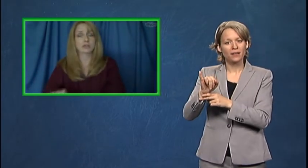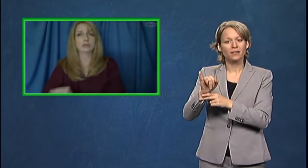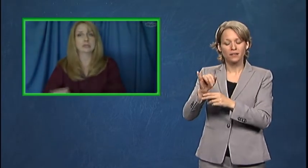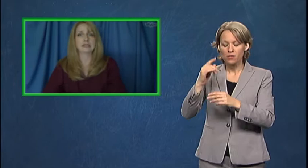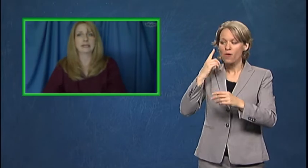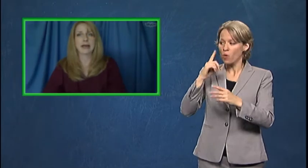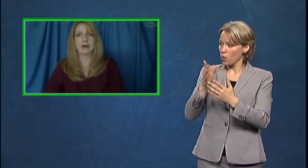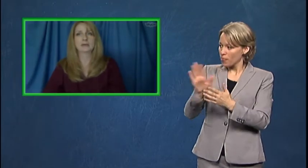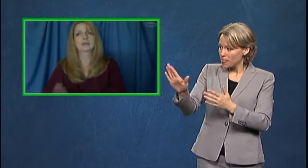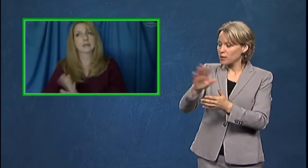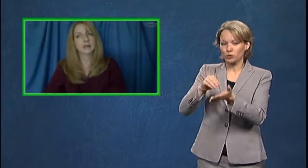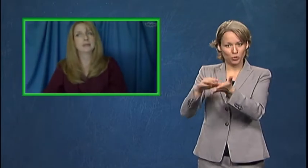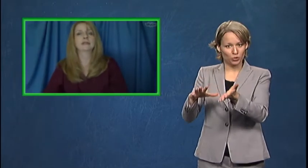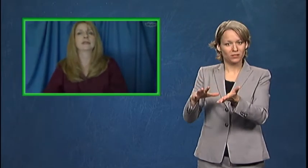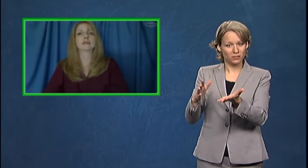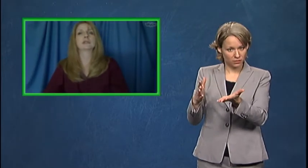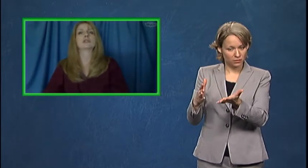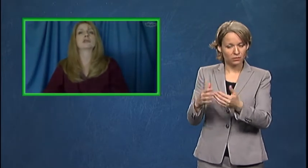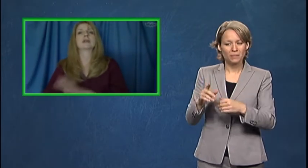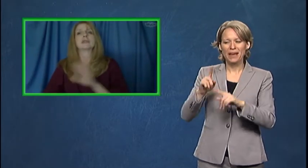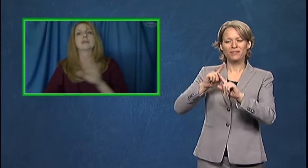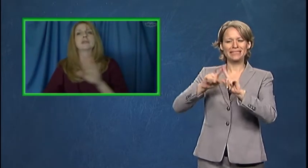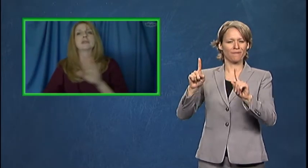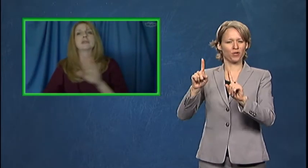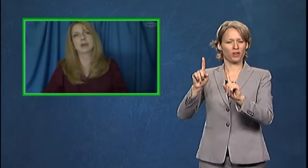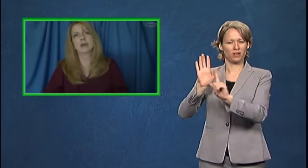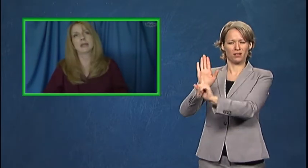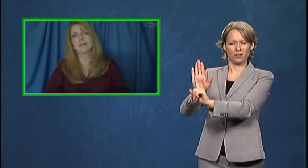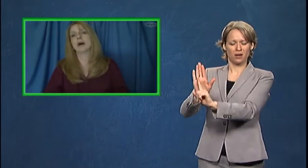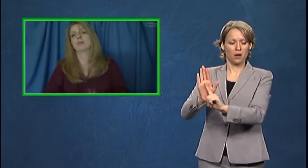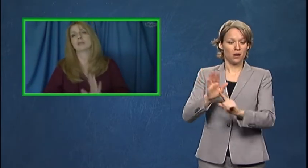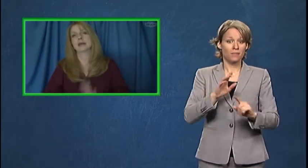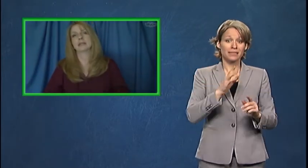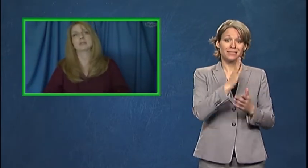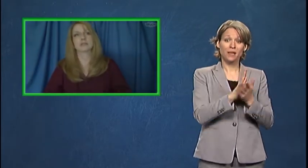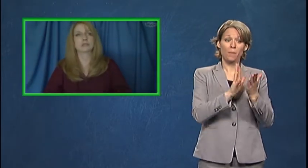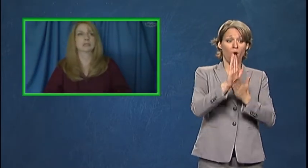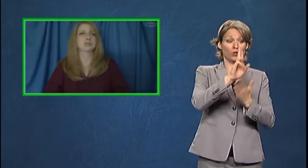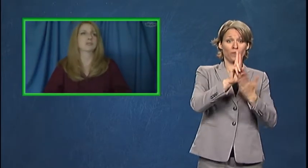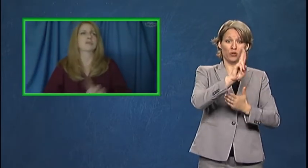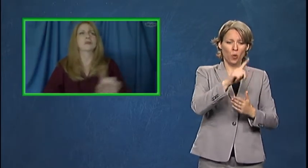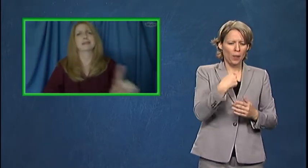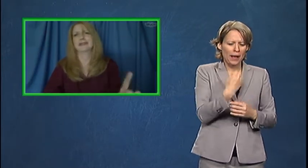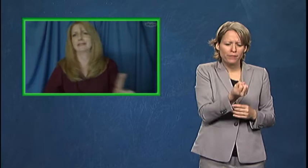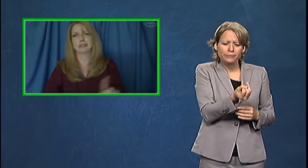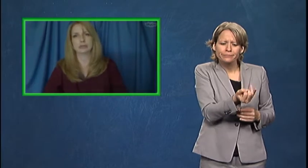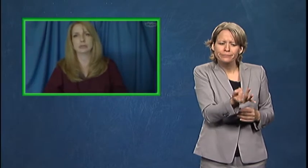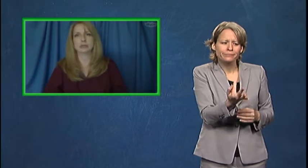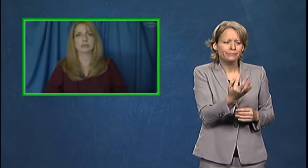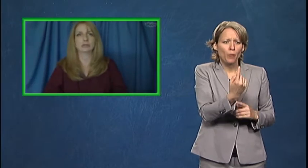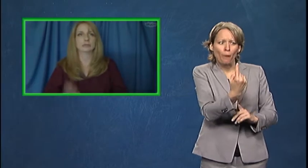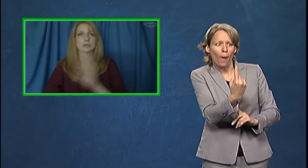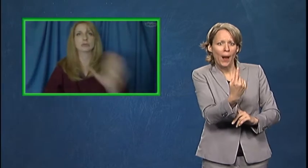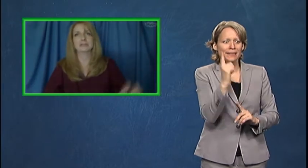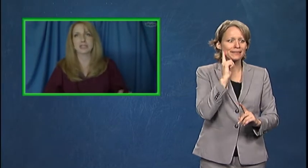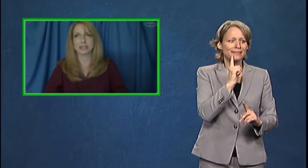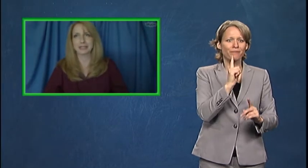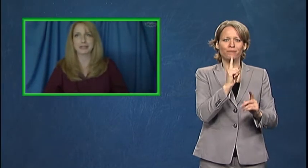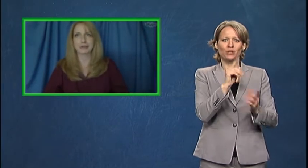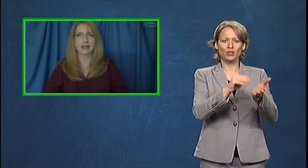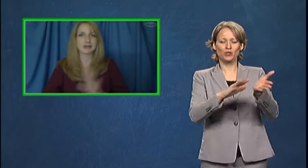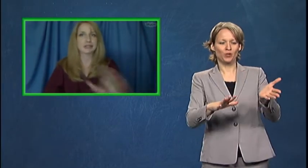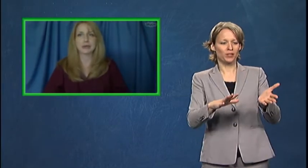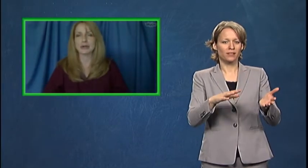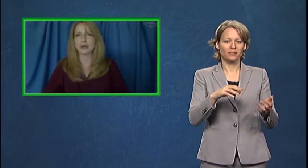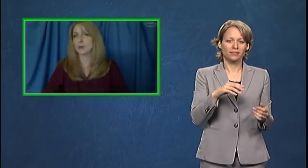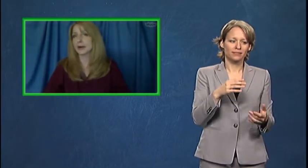own students in-house. Different situation, but when you're talking about providing services to the one deaf student in rural Michigan